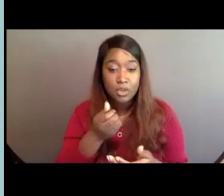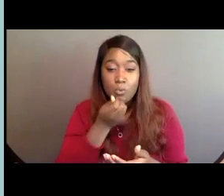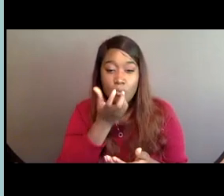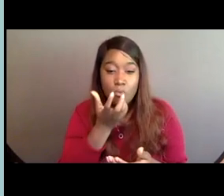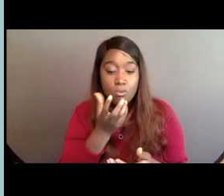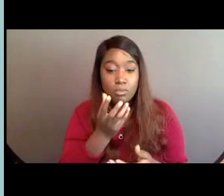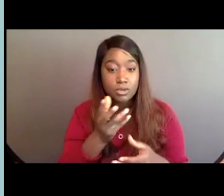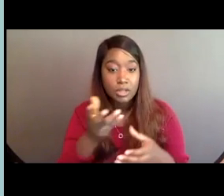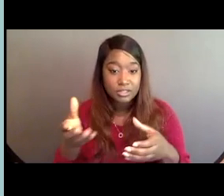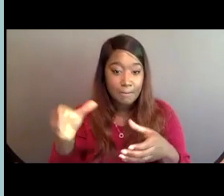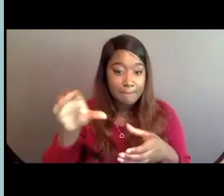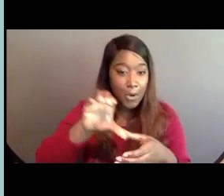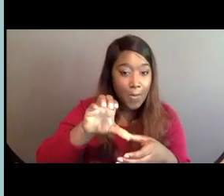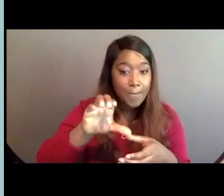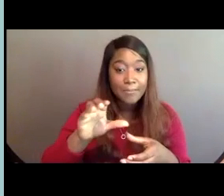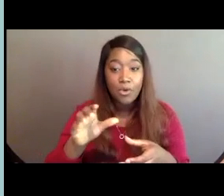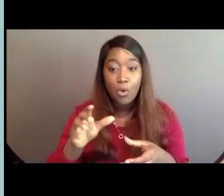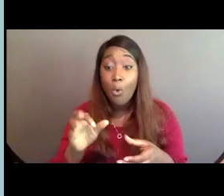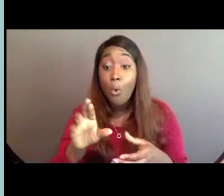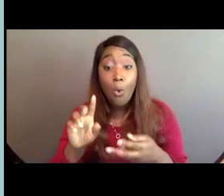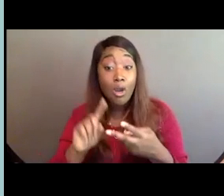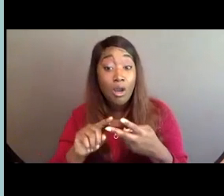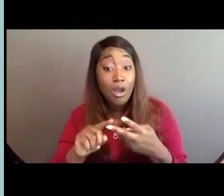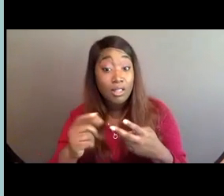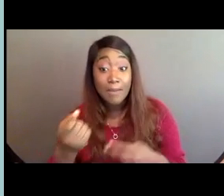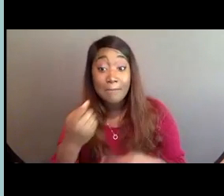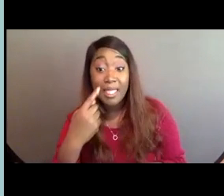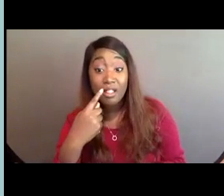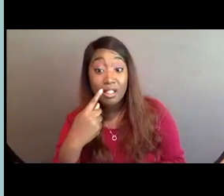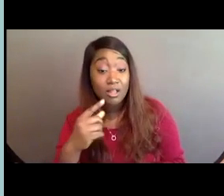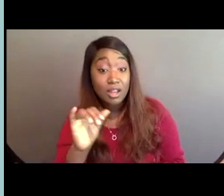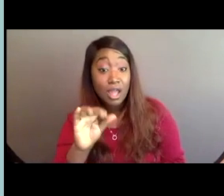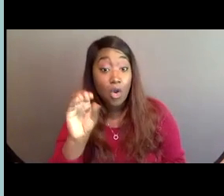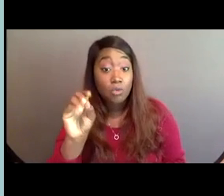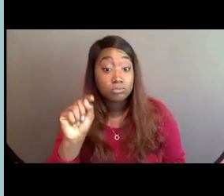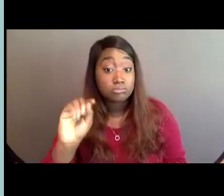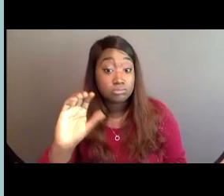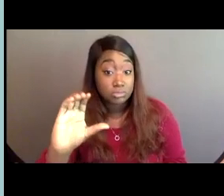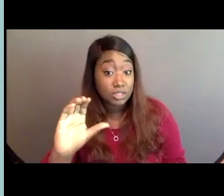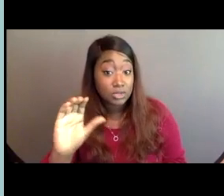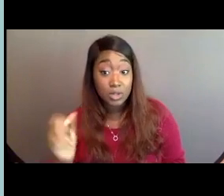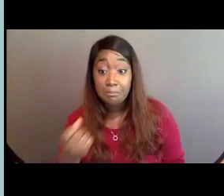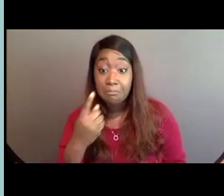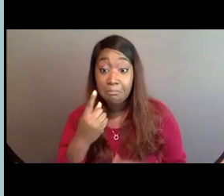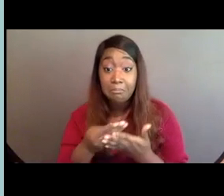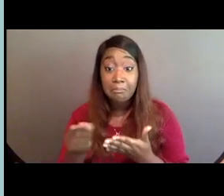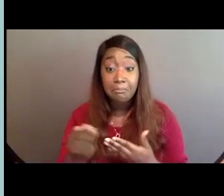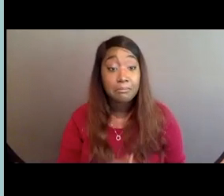also includes over-the-counter versions of this, right?